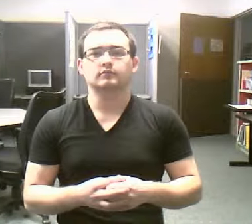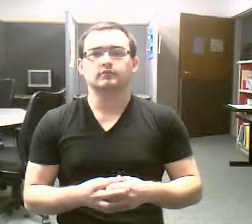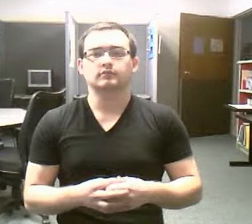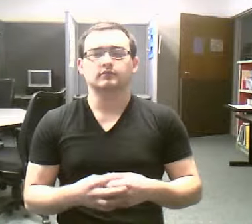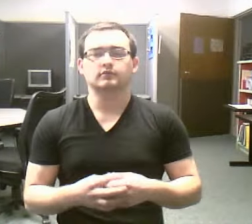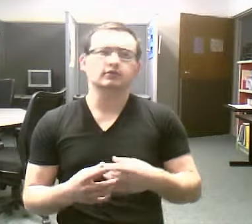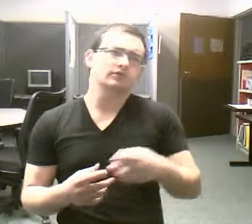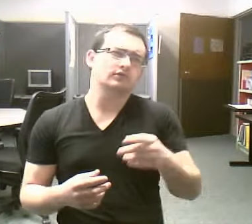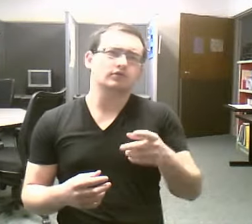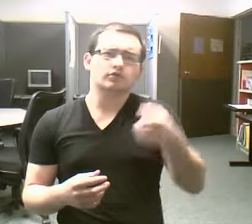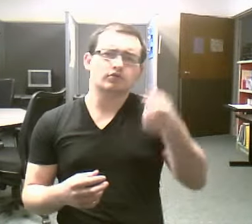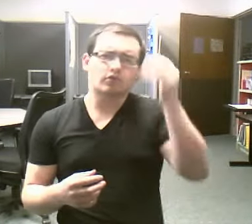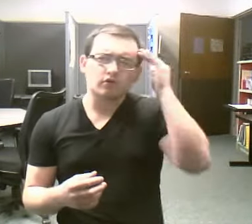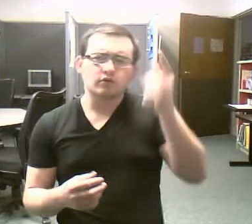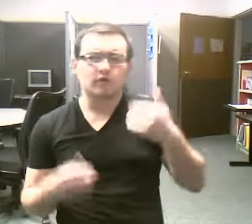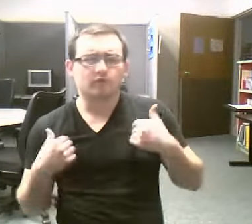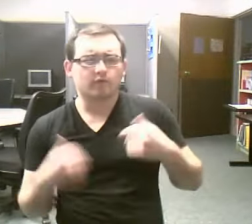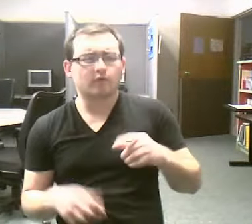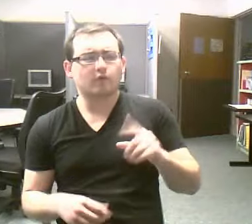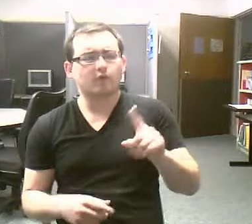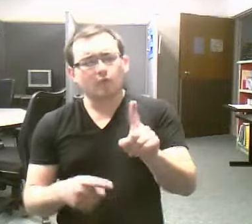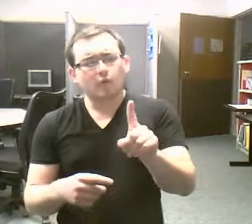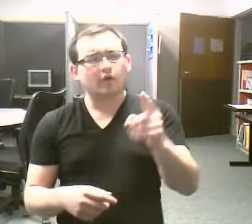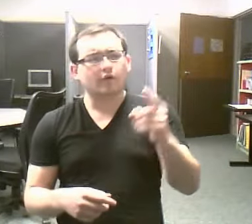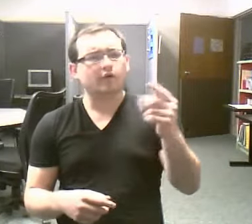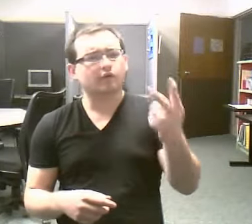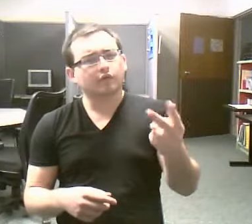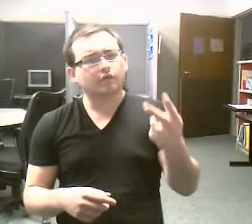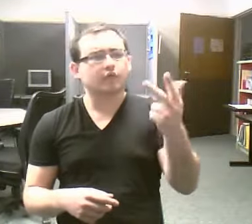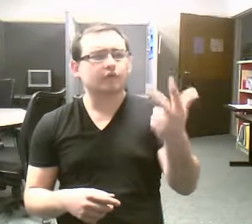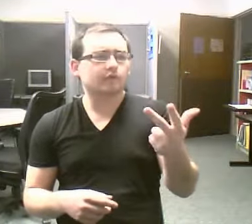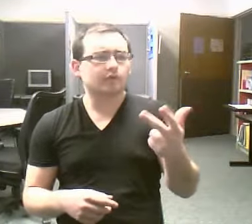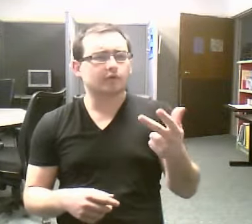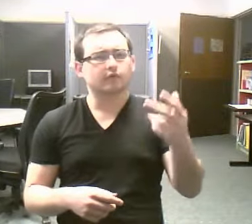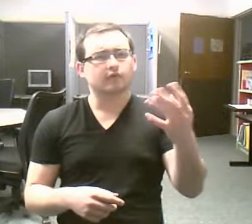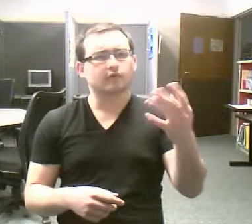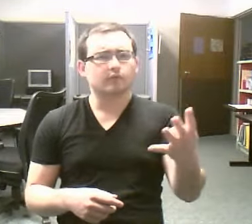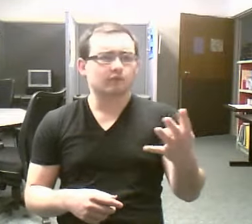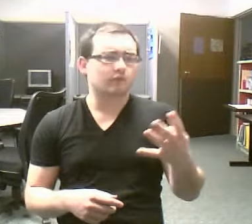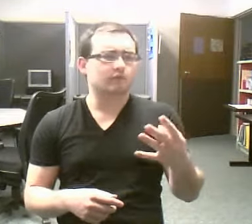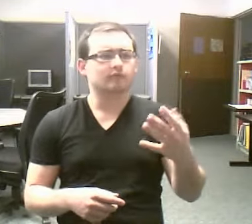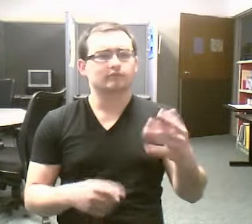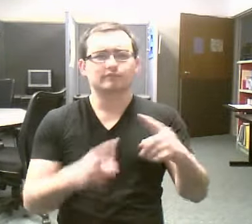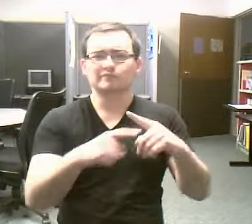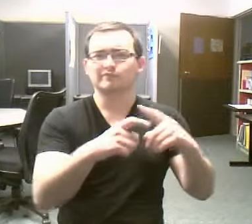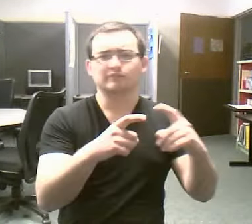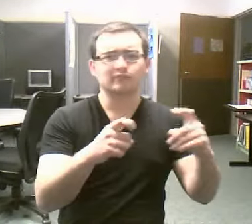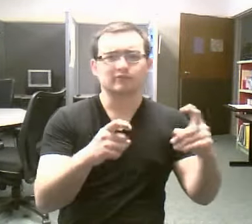So, you know, you got 1, 2, 3, you can go up all the way, I don't know, 15,000. They're infinite, they never